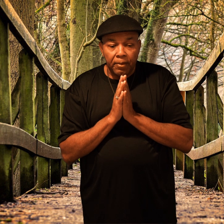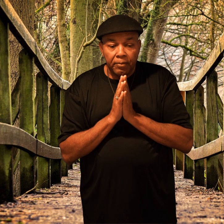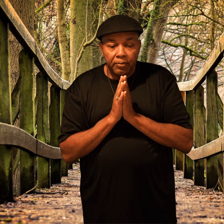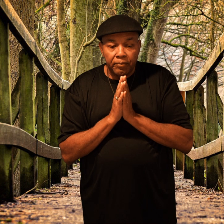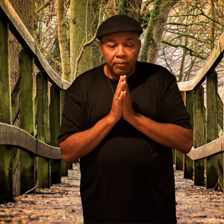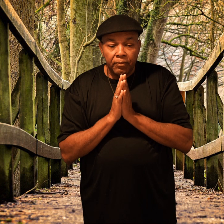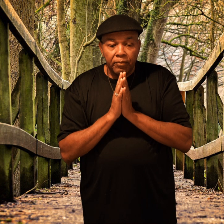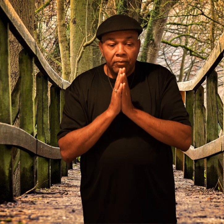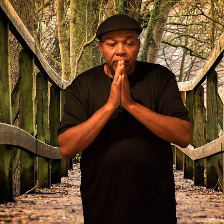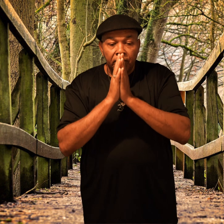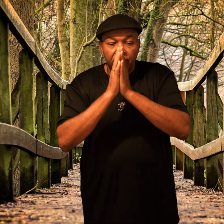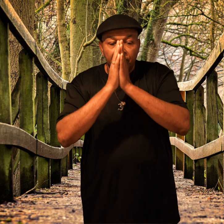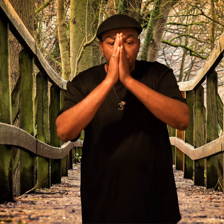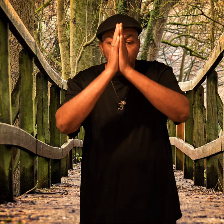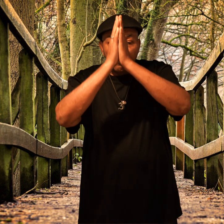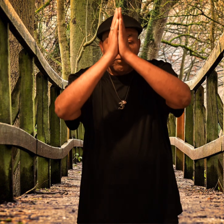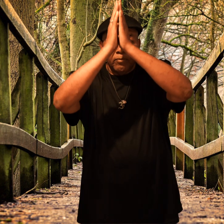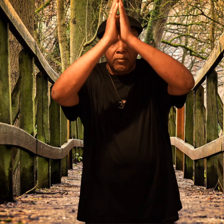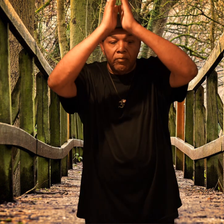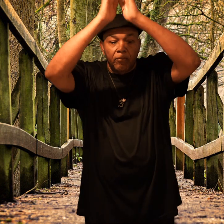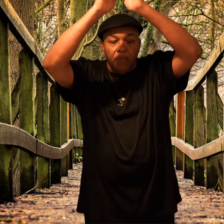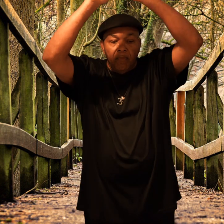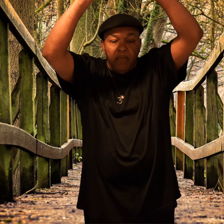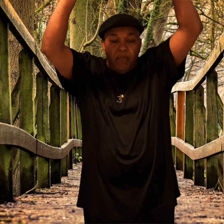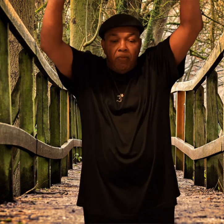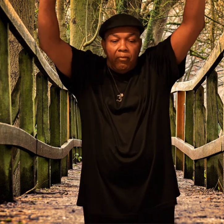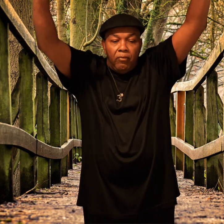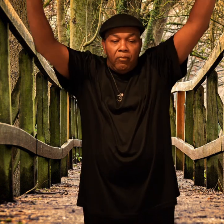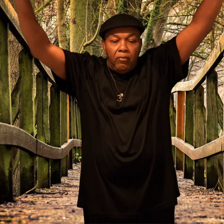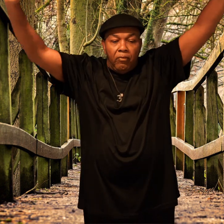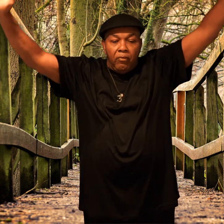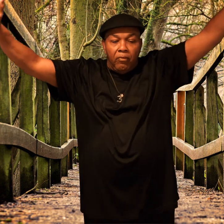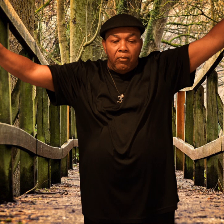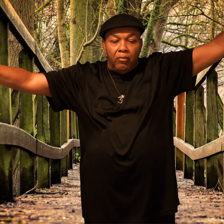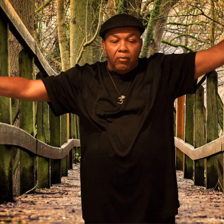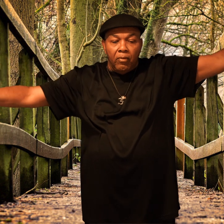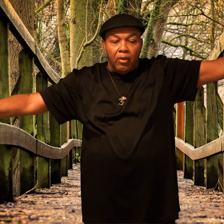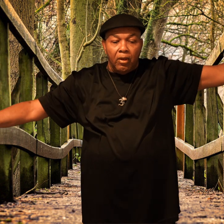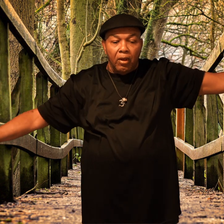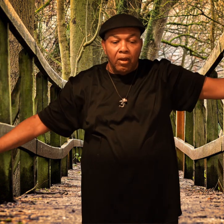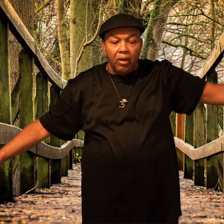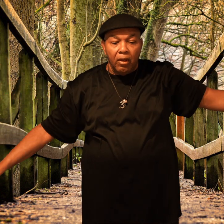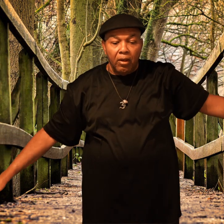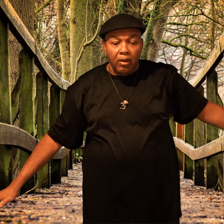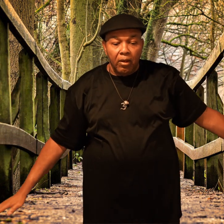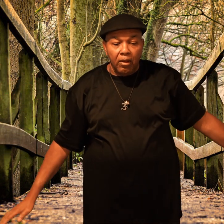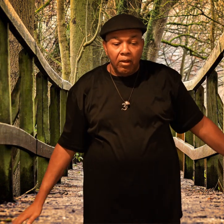Pushing up, this is the phoenix rising. And then big ah breath.